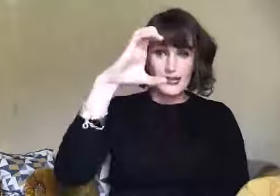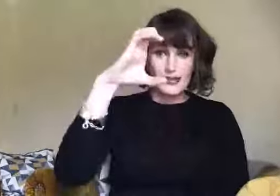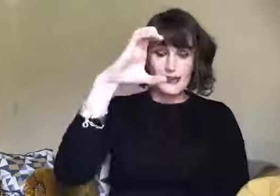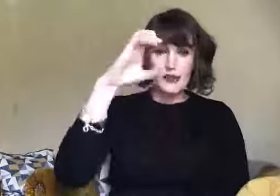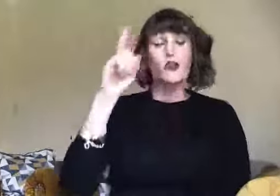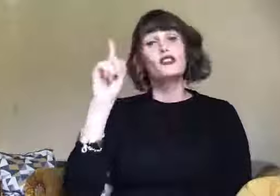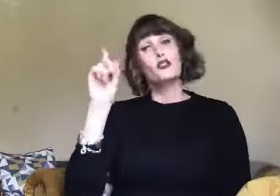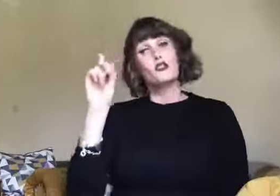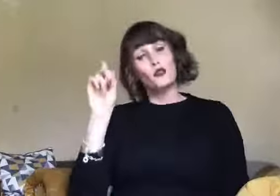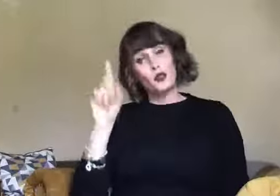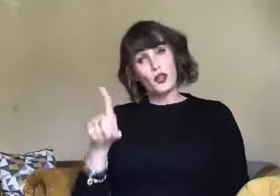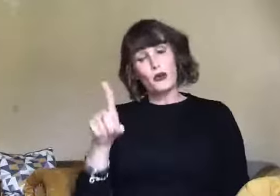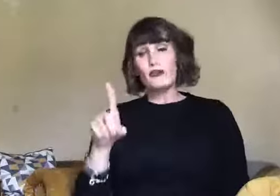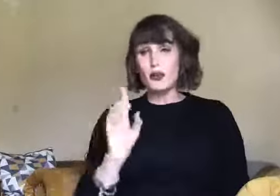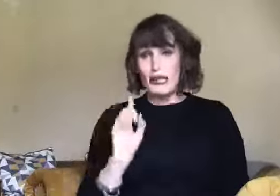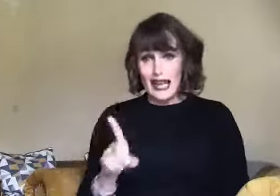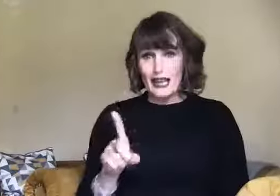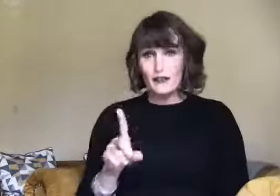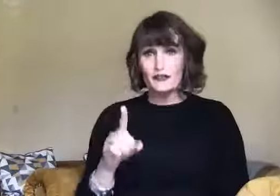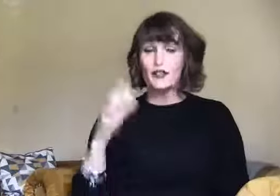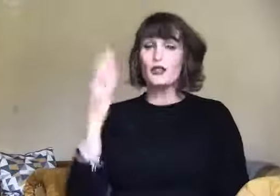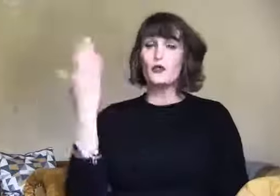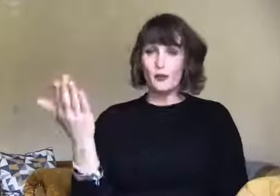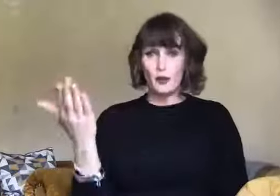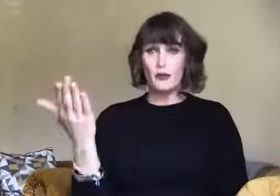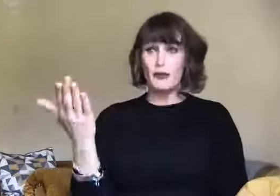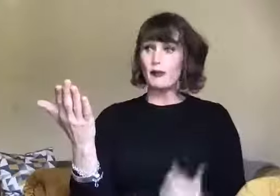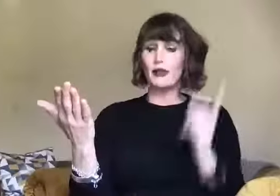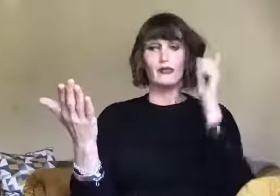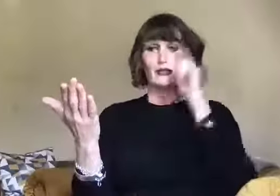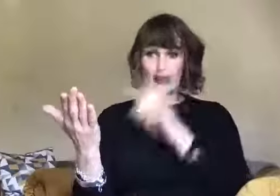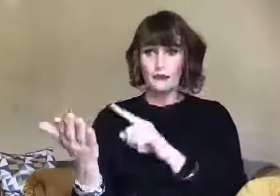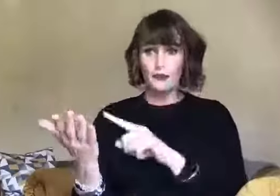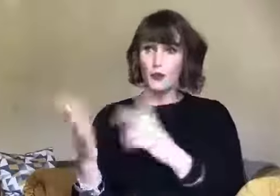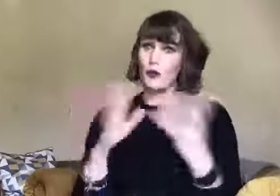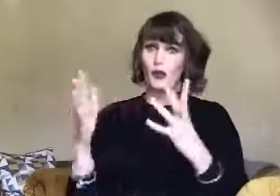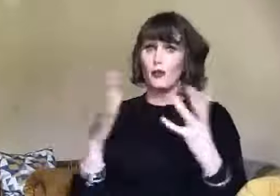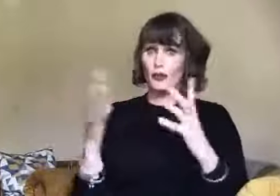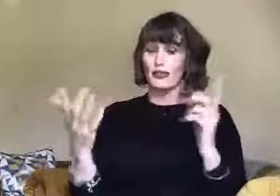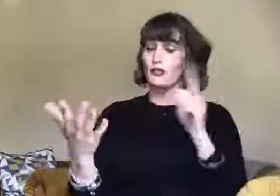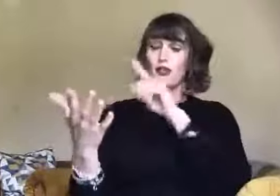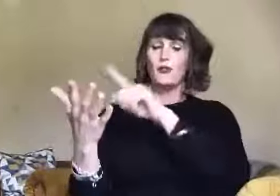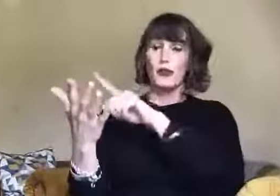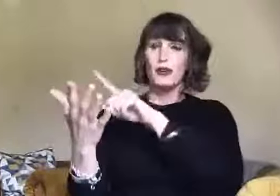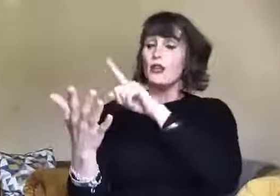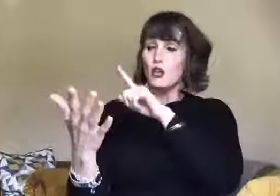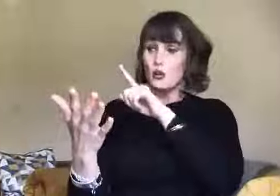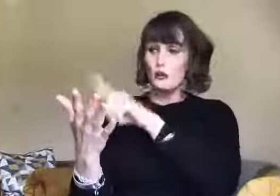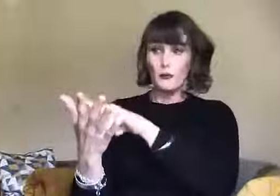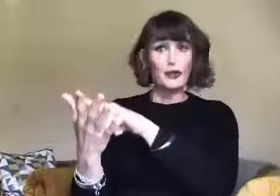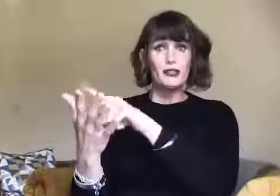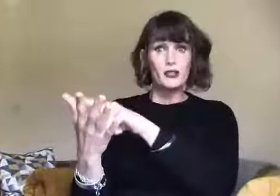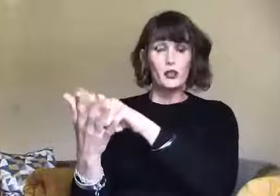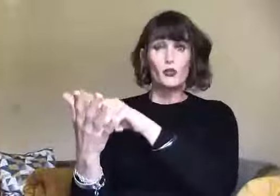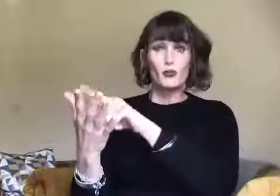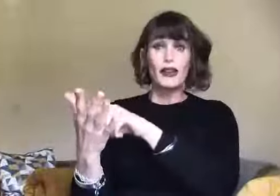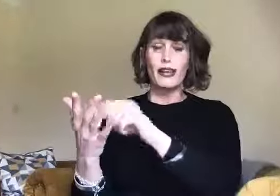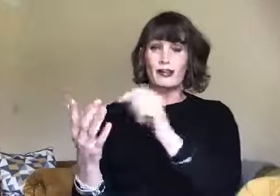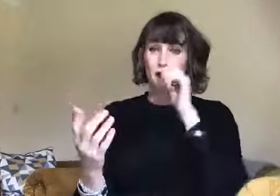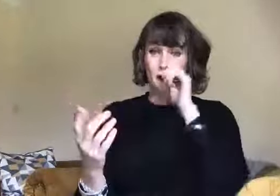C. So for you, if you are left, you will probably point, if you are wanting to do that way, you will point to your right hand side